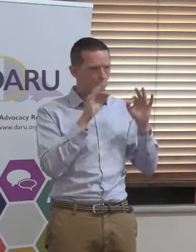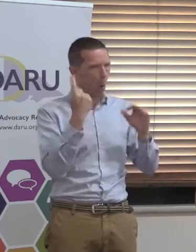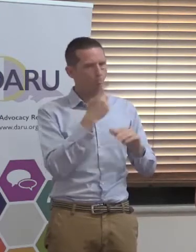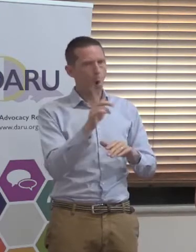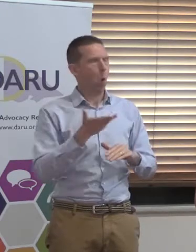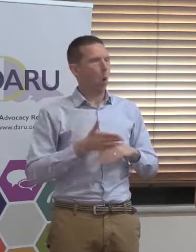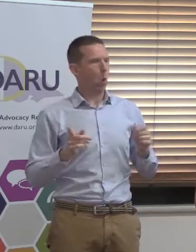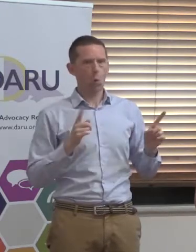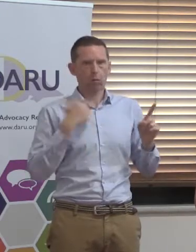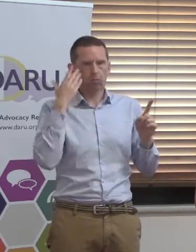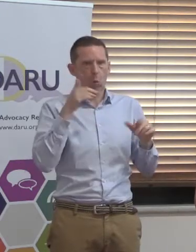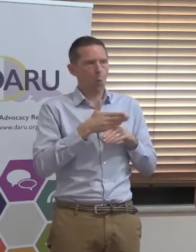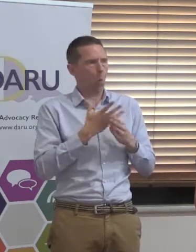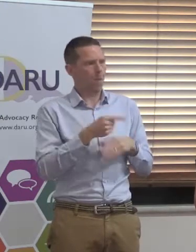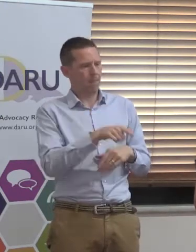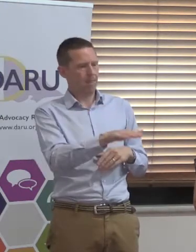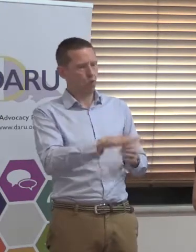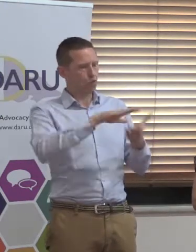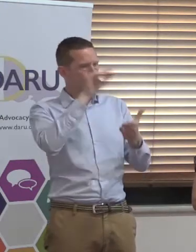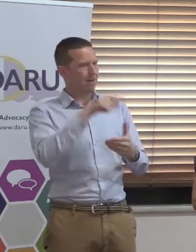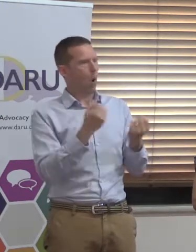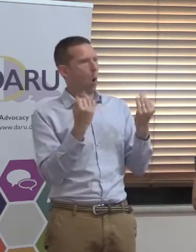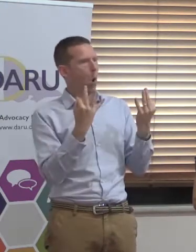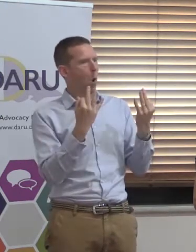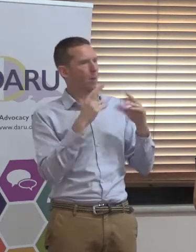working with students with little or no speech.